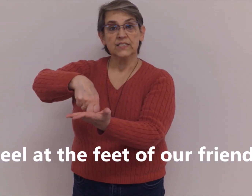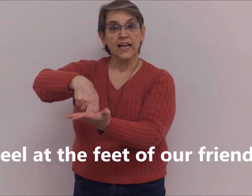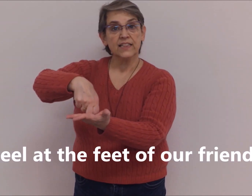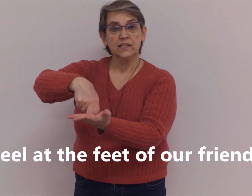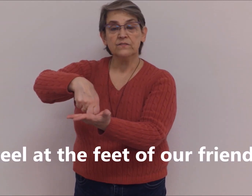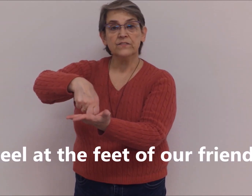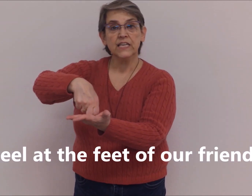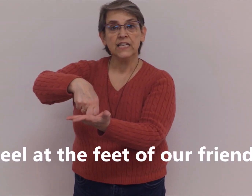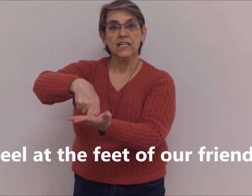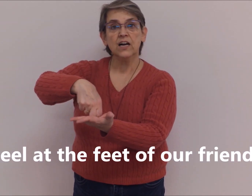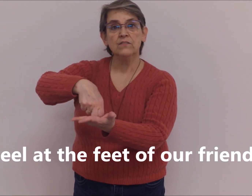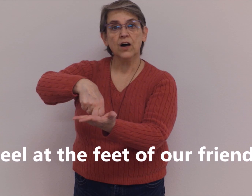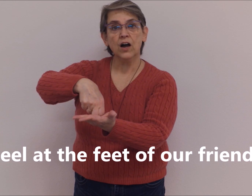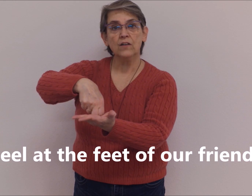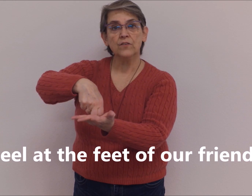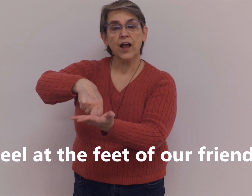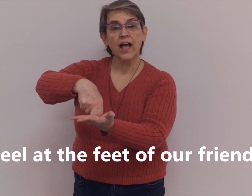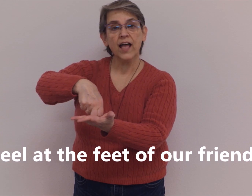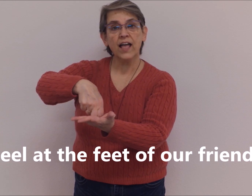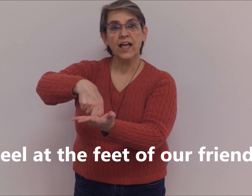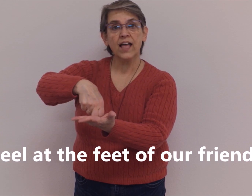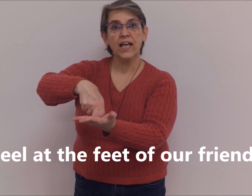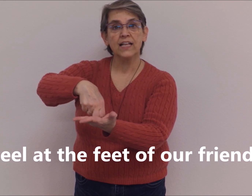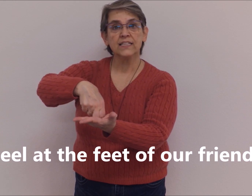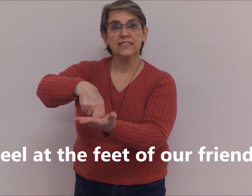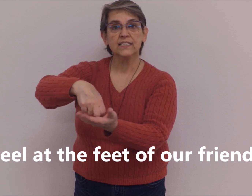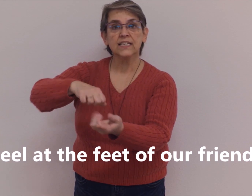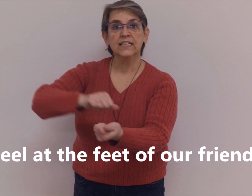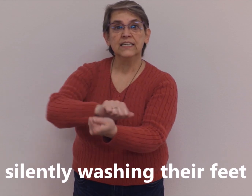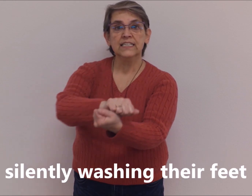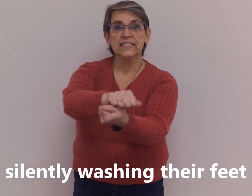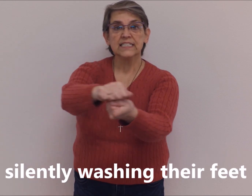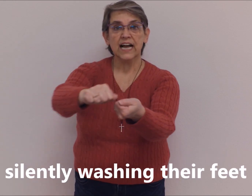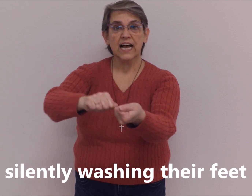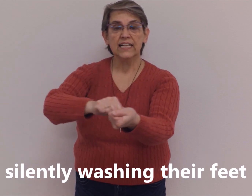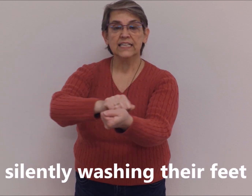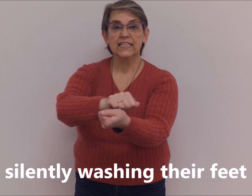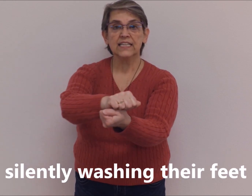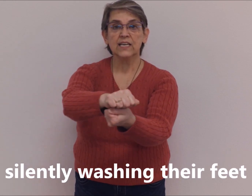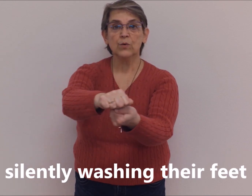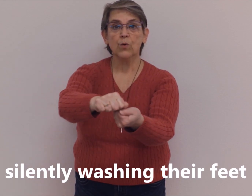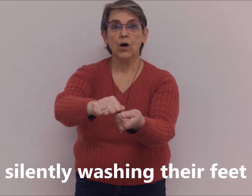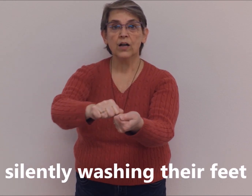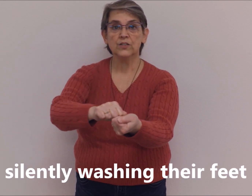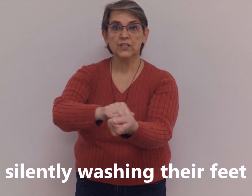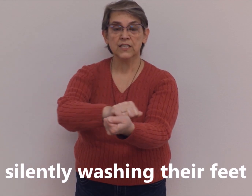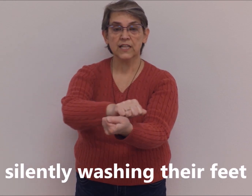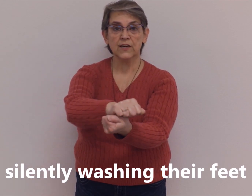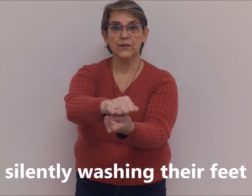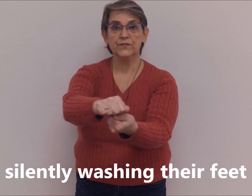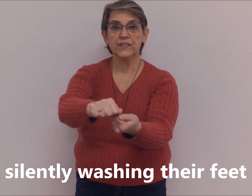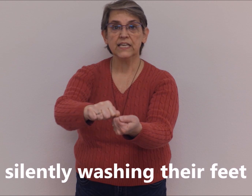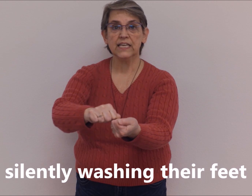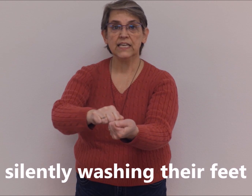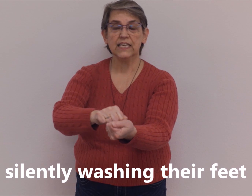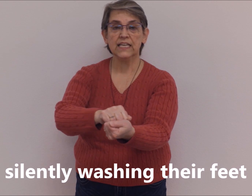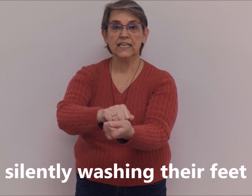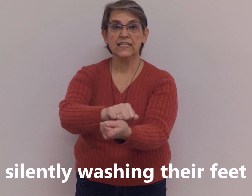Kneels at the feet of his friends, silently washing their